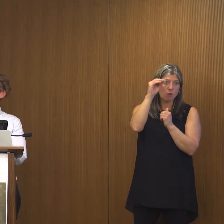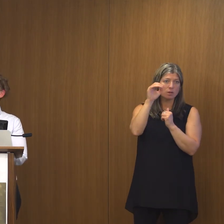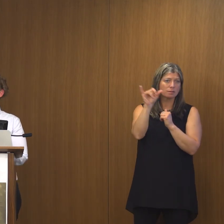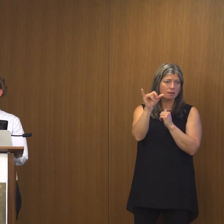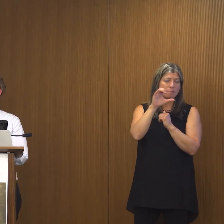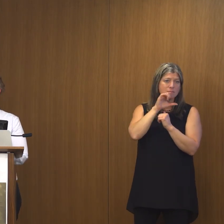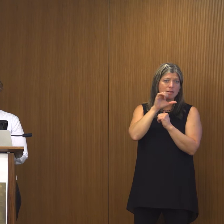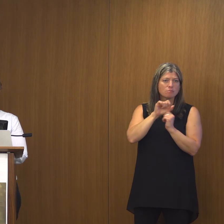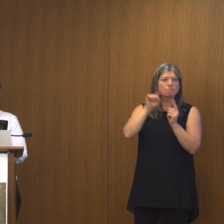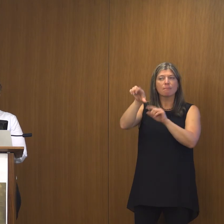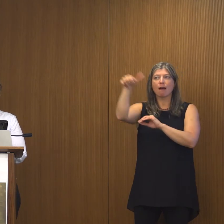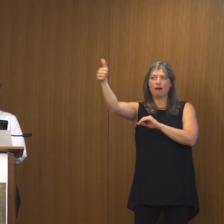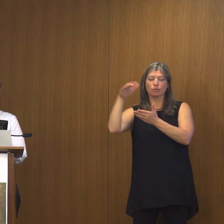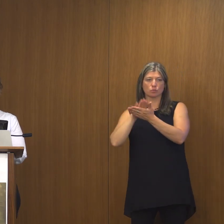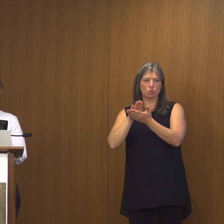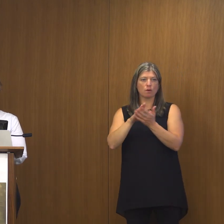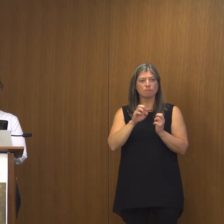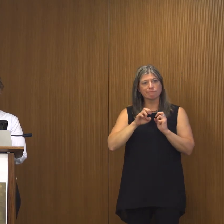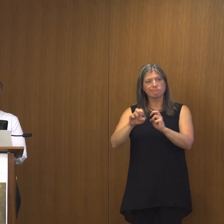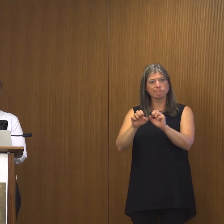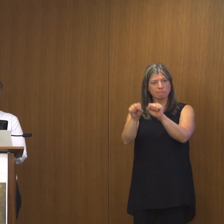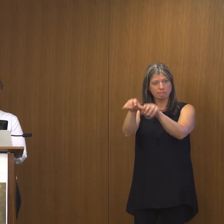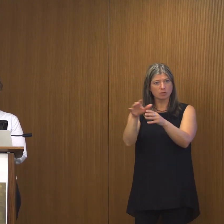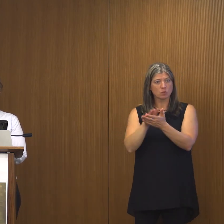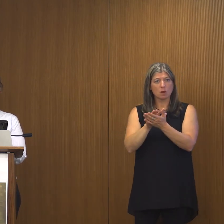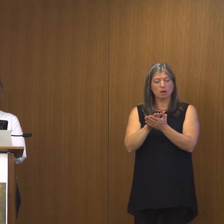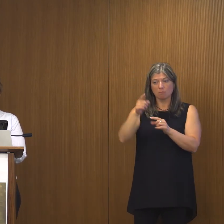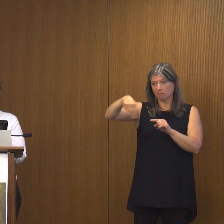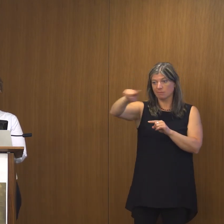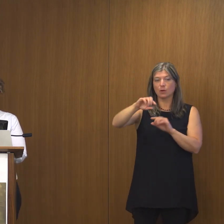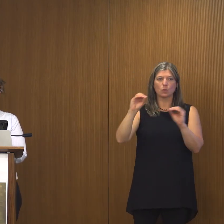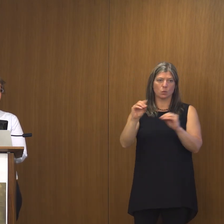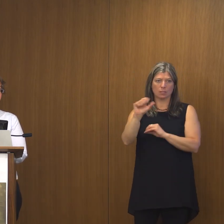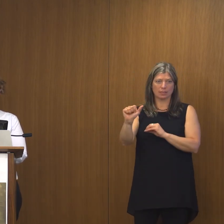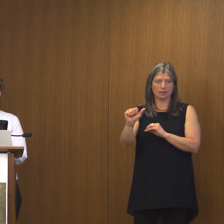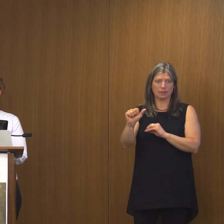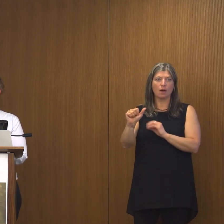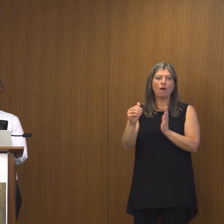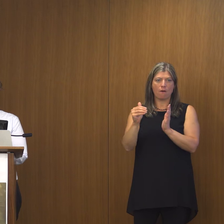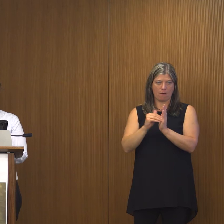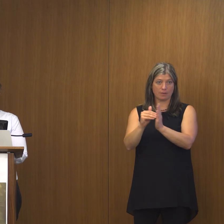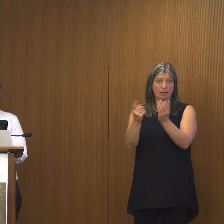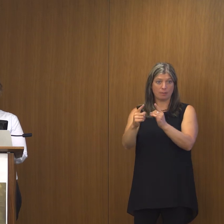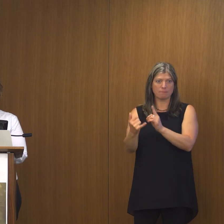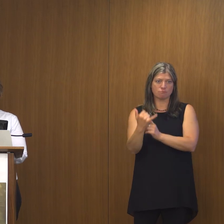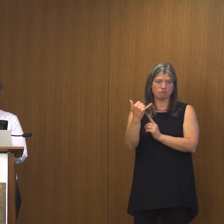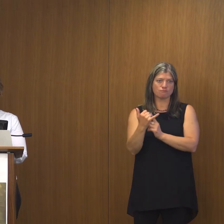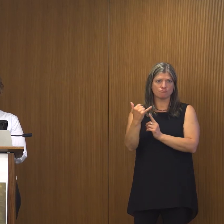age attending a different school. These children did not have a disability and sadly spent many bus rides bullying our